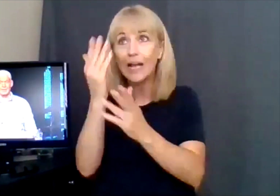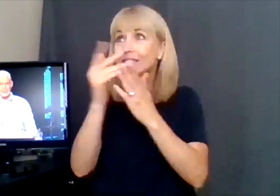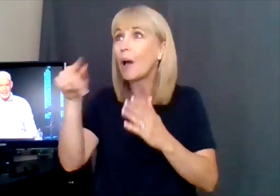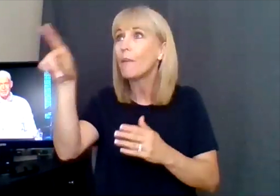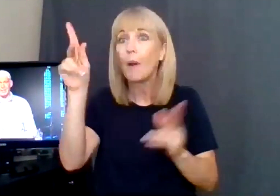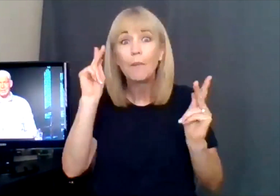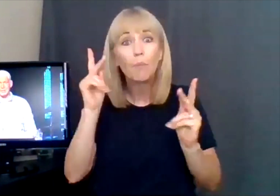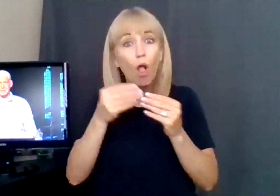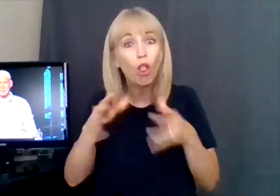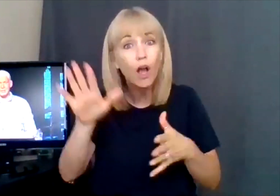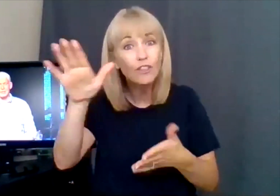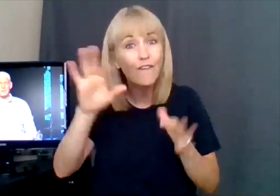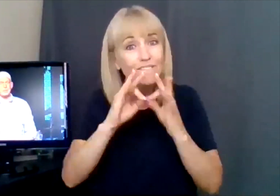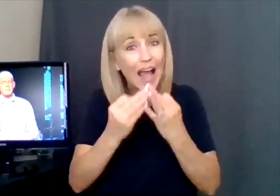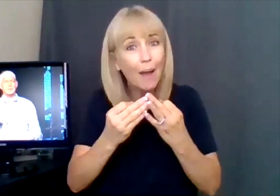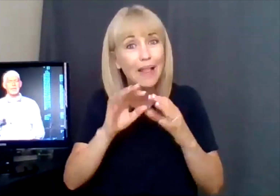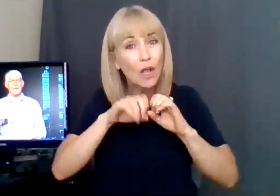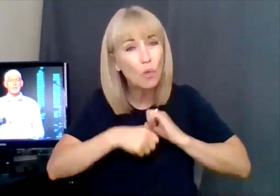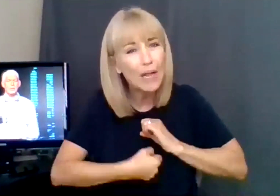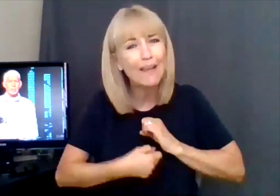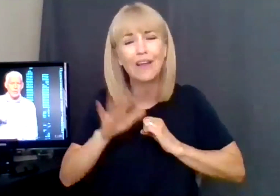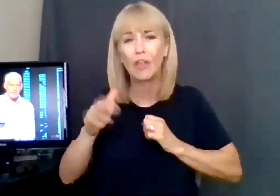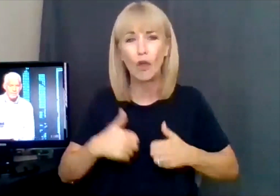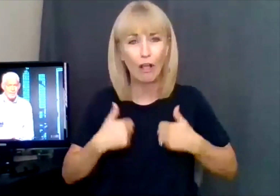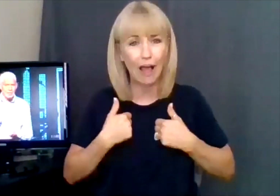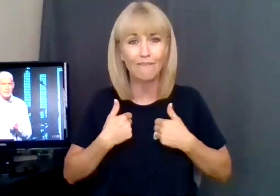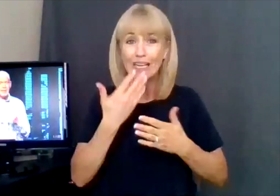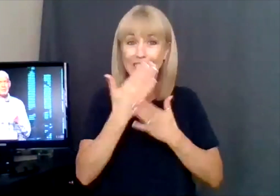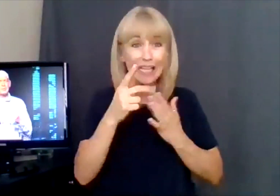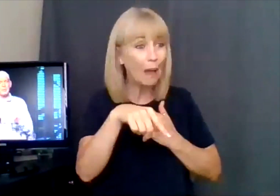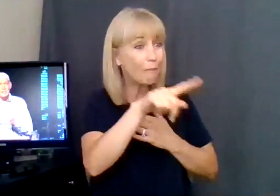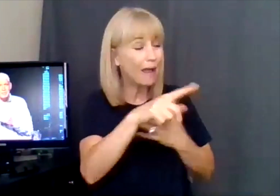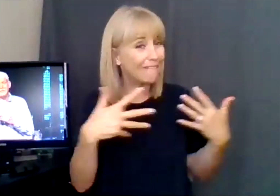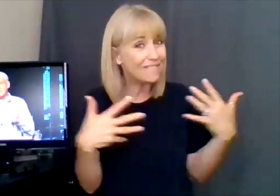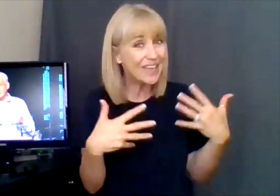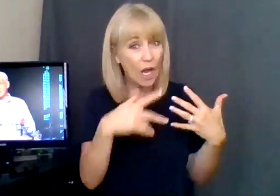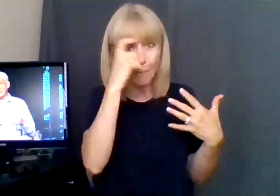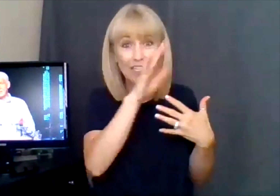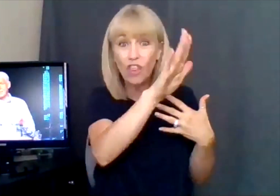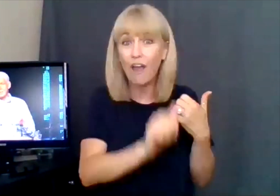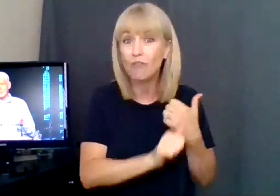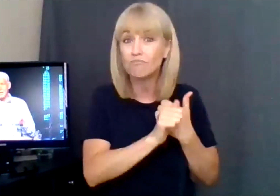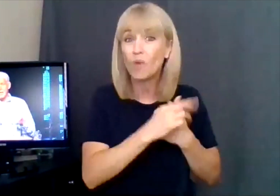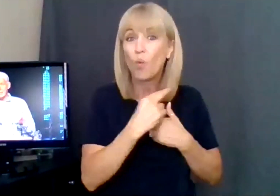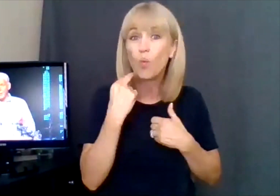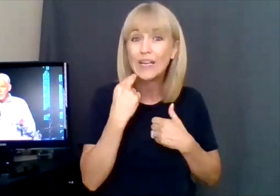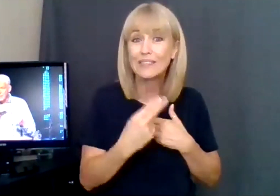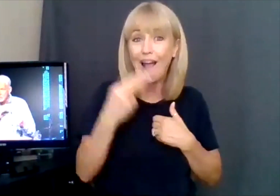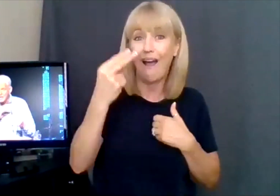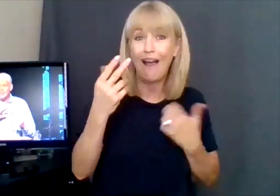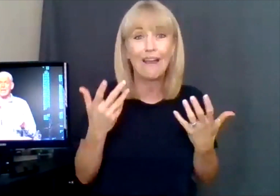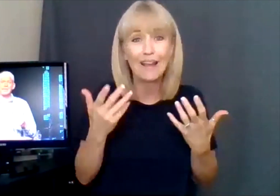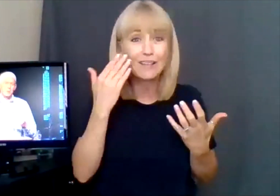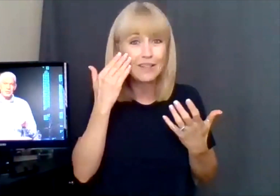grieving today because of this. There are some people today who are in great fear because of the risk that's in front of them because of this. And before